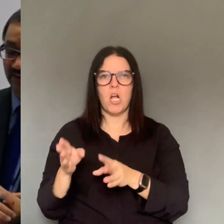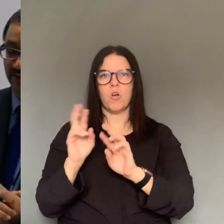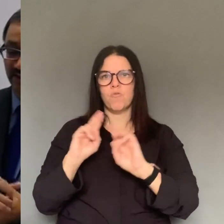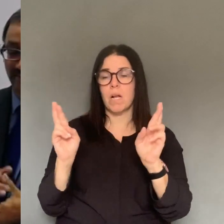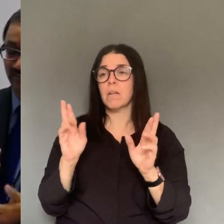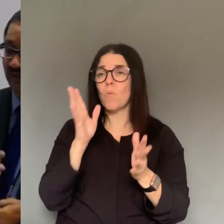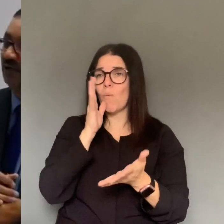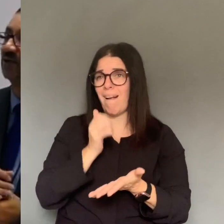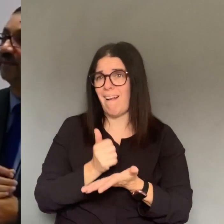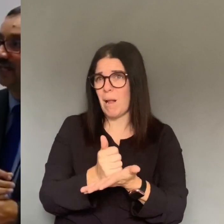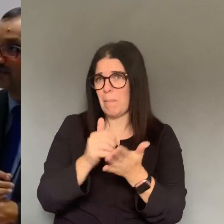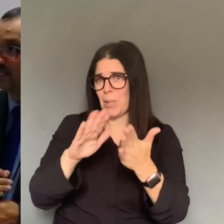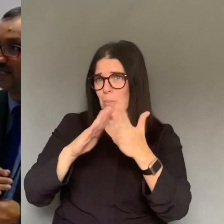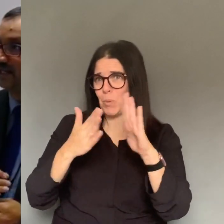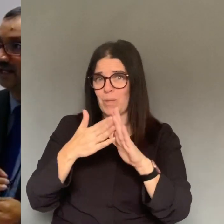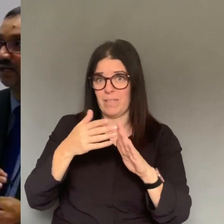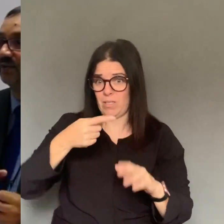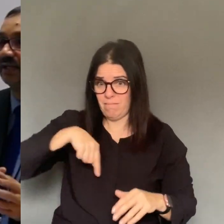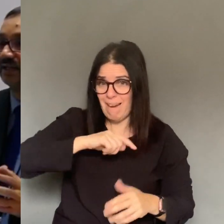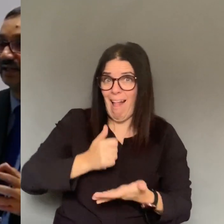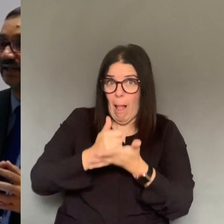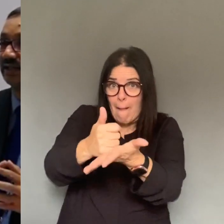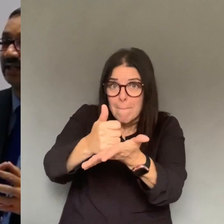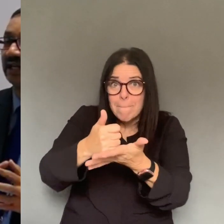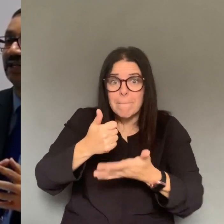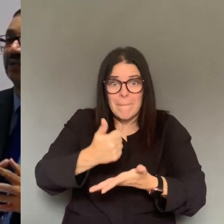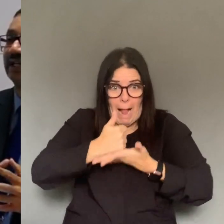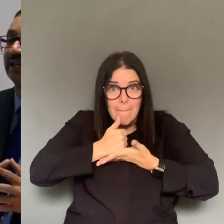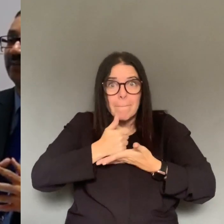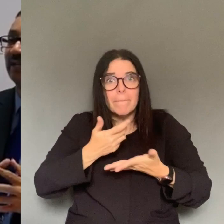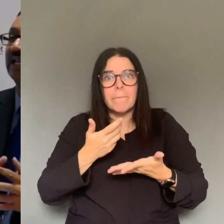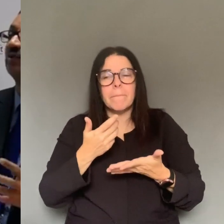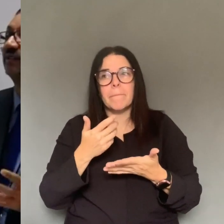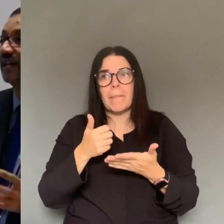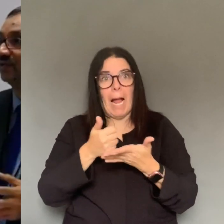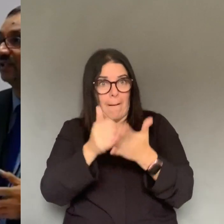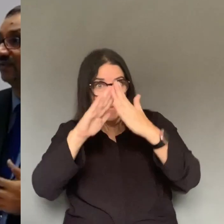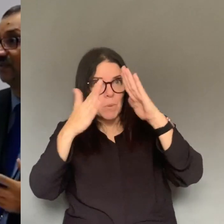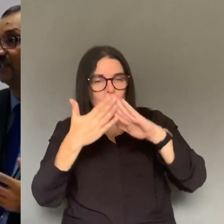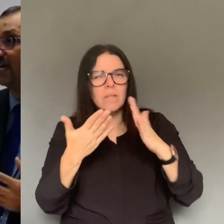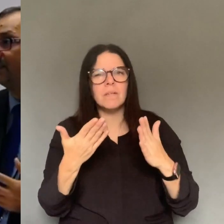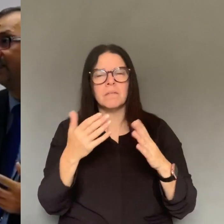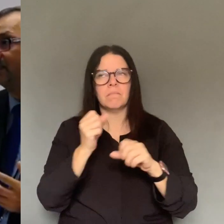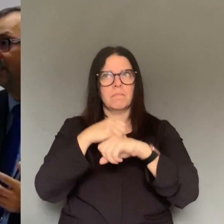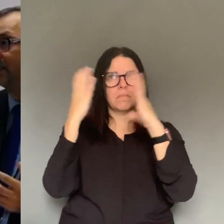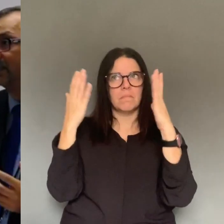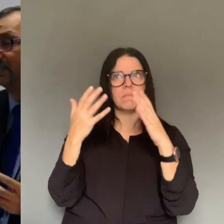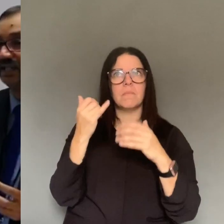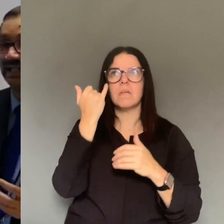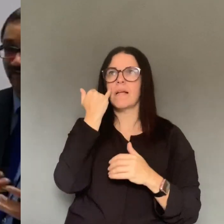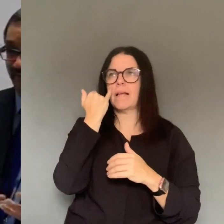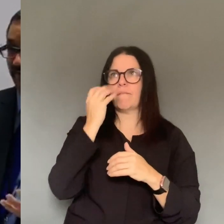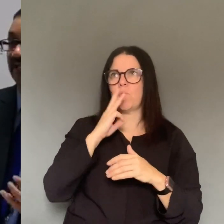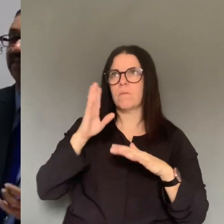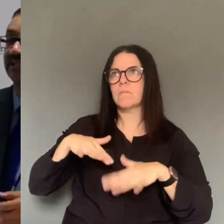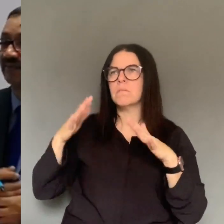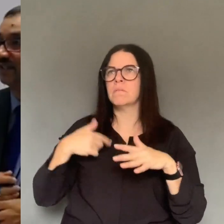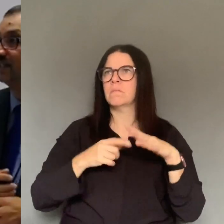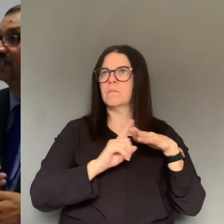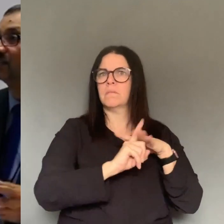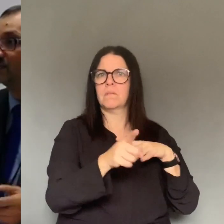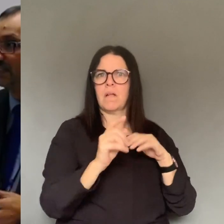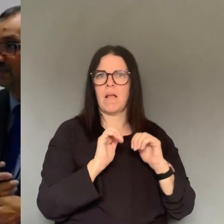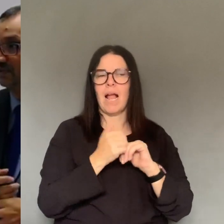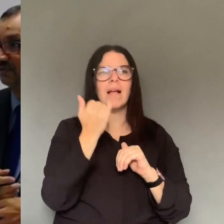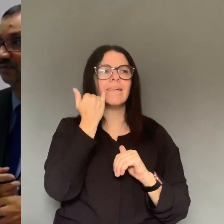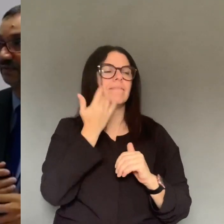about, how do I make a plan? How do I plan to evacuate if something happens immediately? If my basement is flooded,